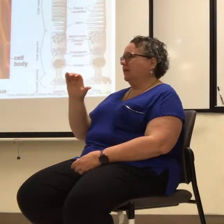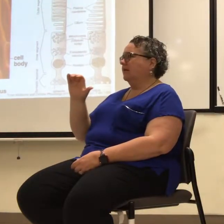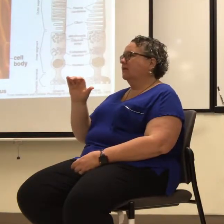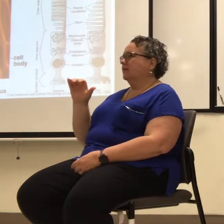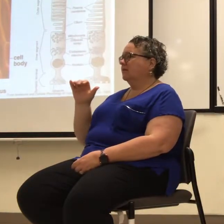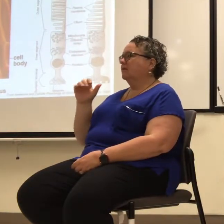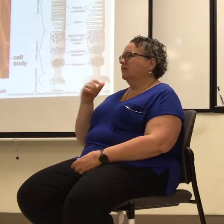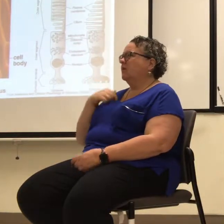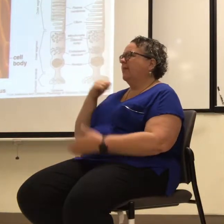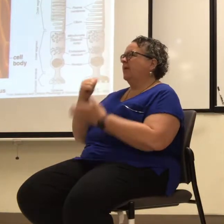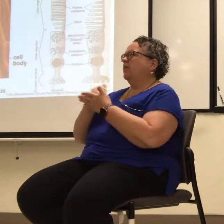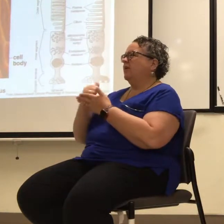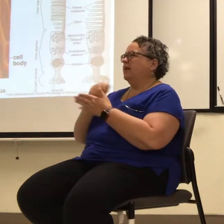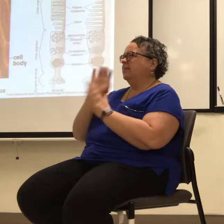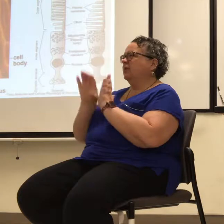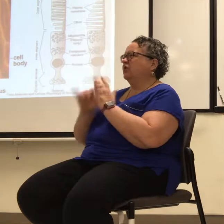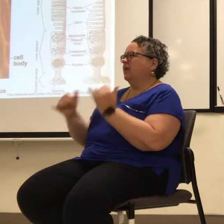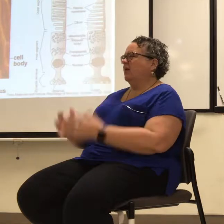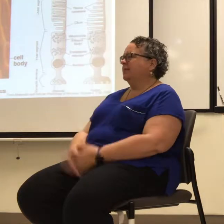I'm going to erase this picture.